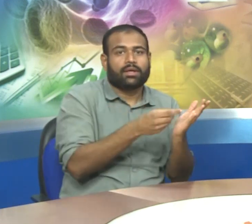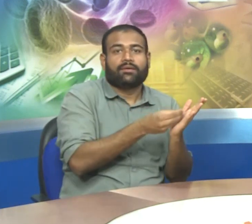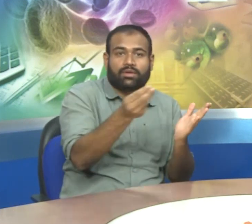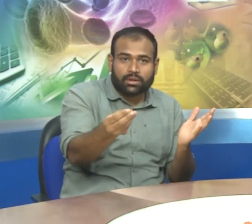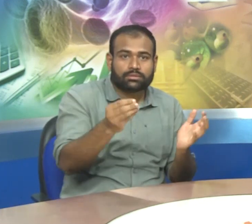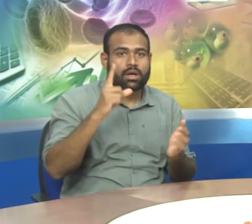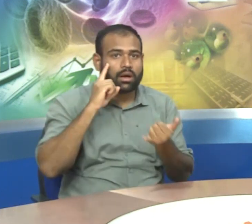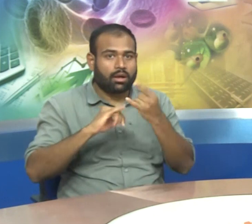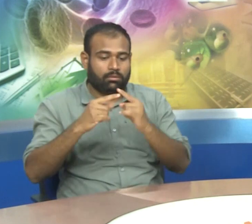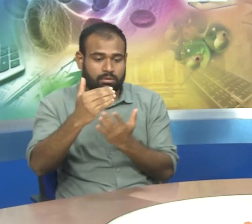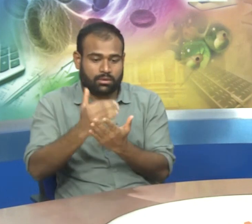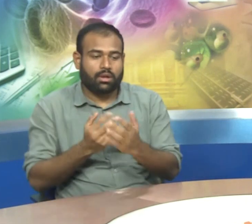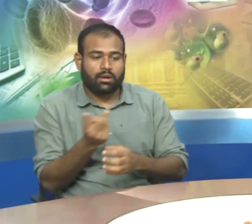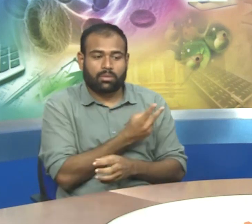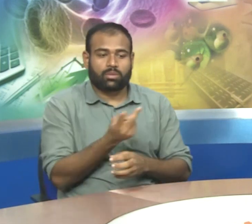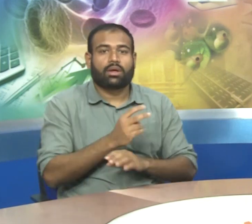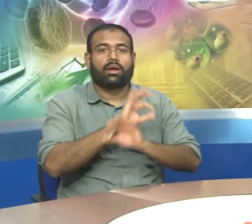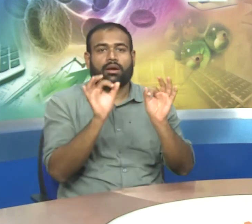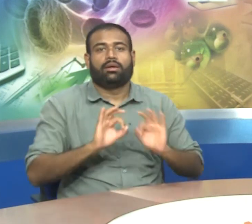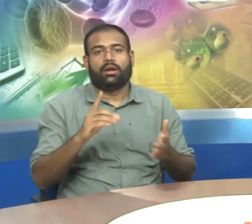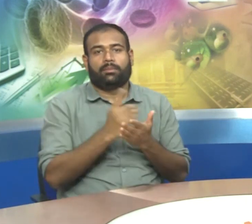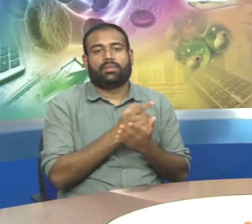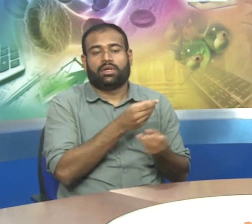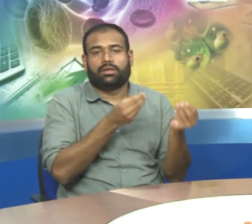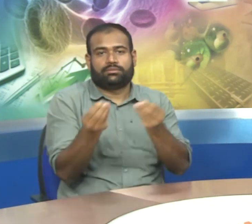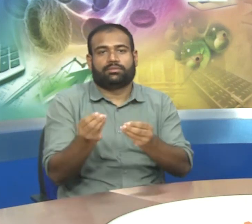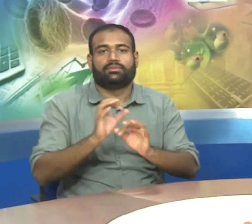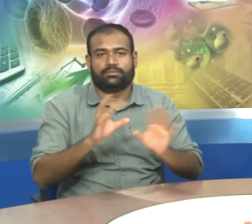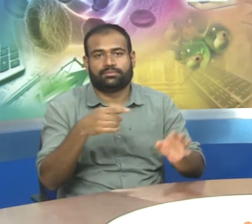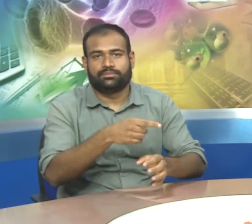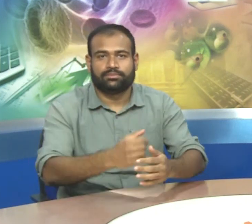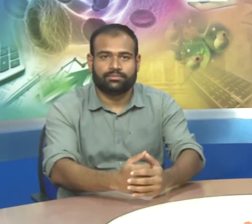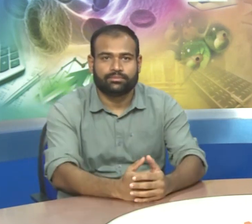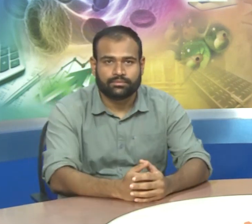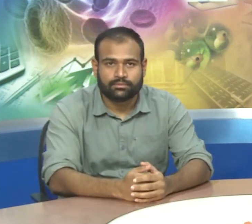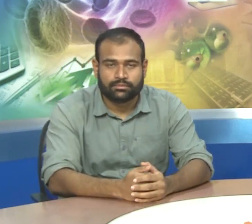And a list is comprehensive or selective depending upon the requirement.